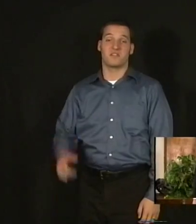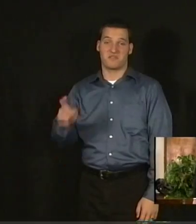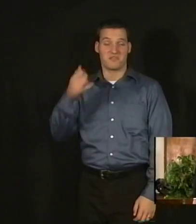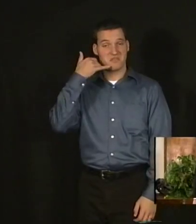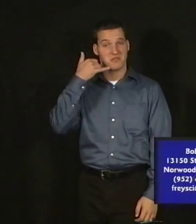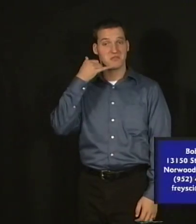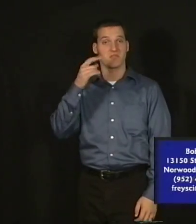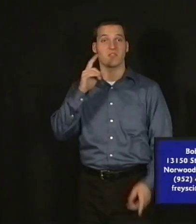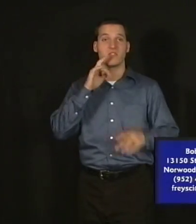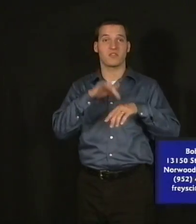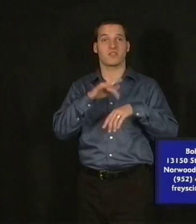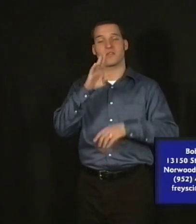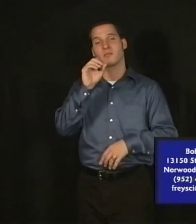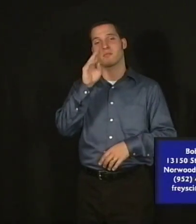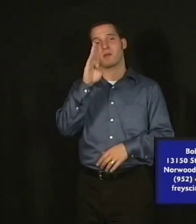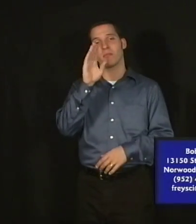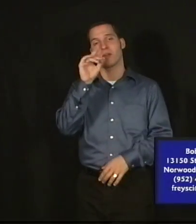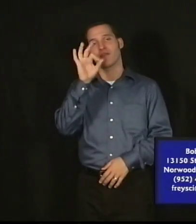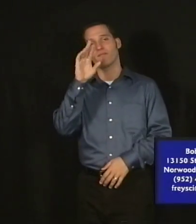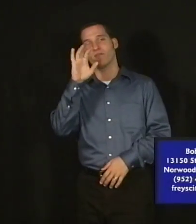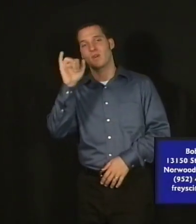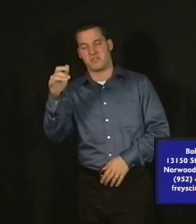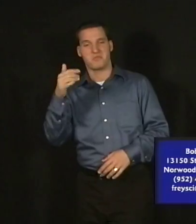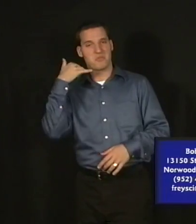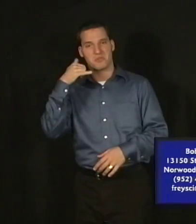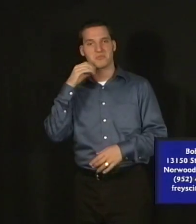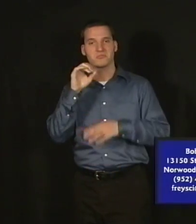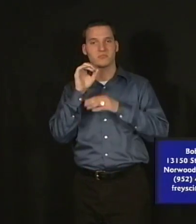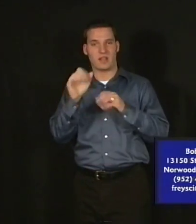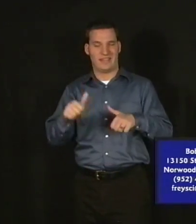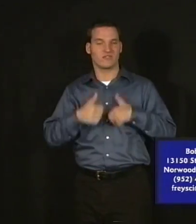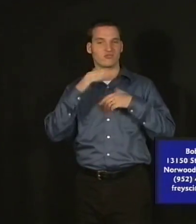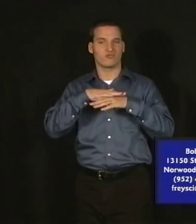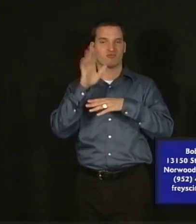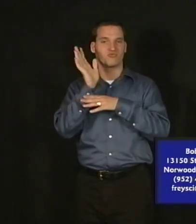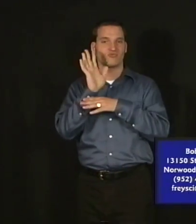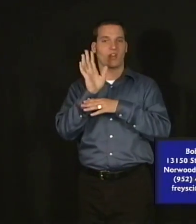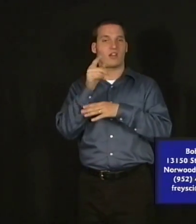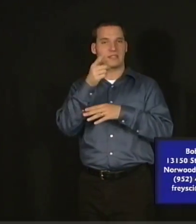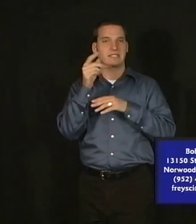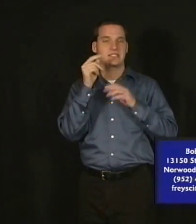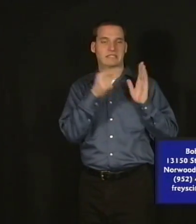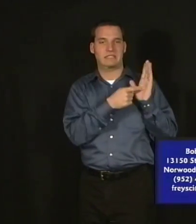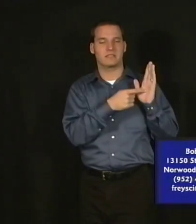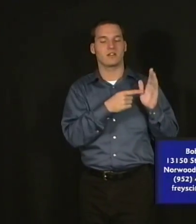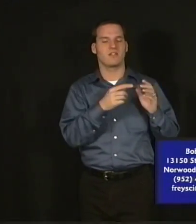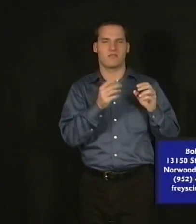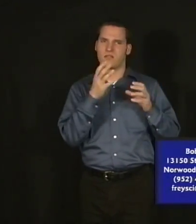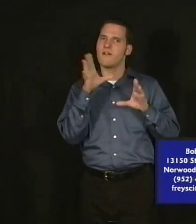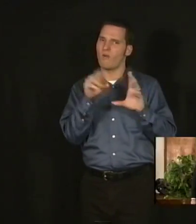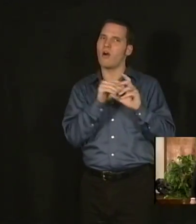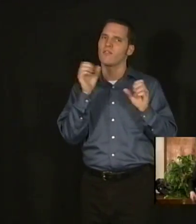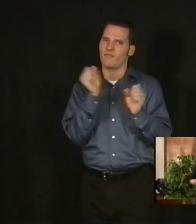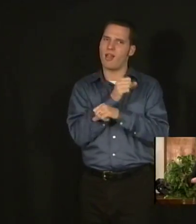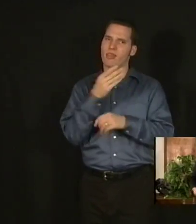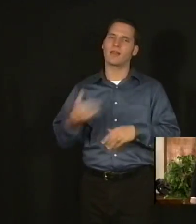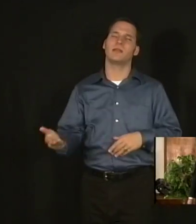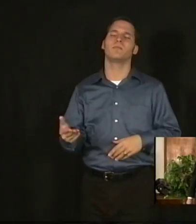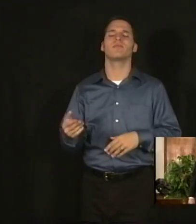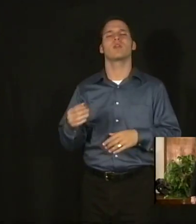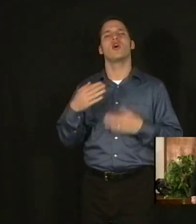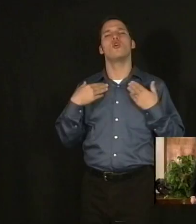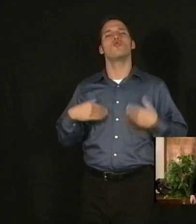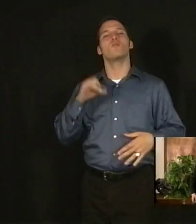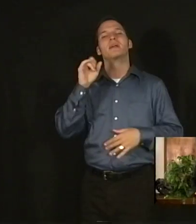get hold of Bob Fry in Minnesota. We'll put his address up here, and you can call Bob about more stuff on the... He's very involved in fighting this type of thing right here.